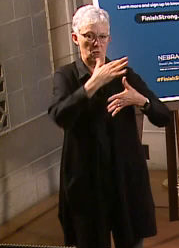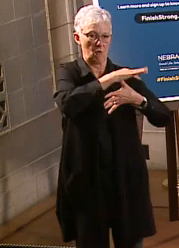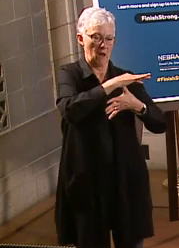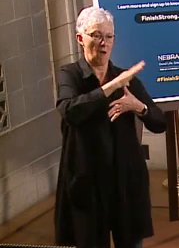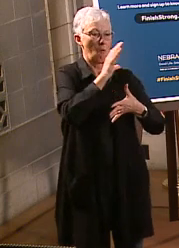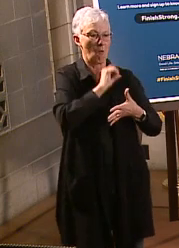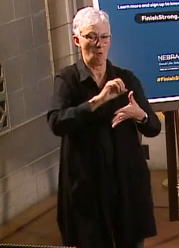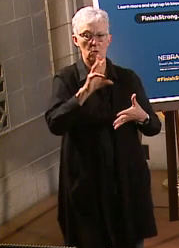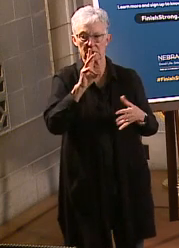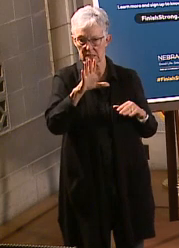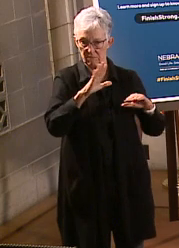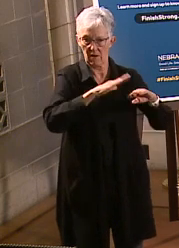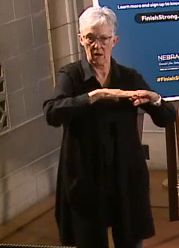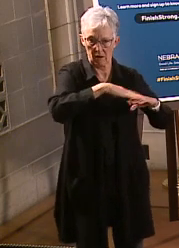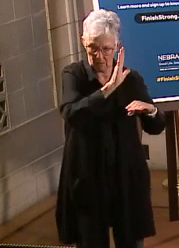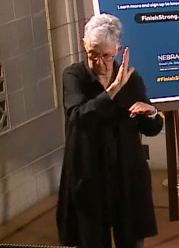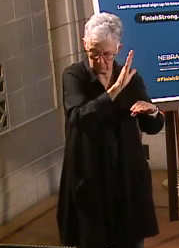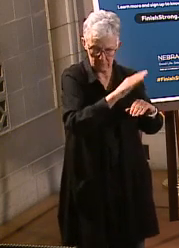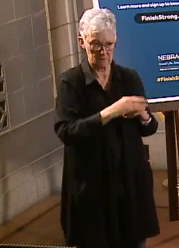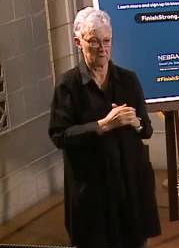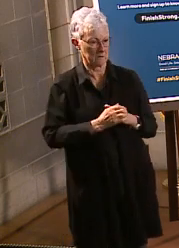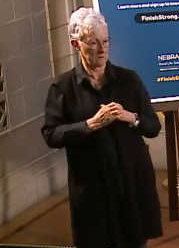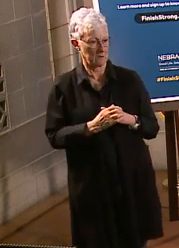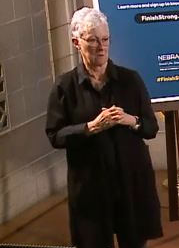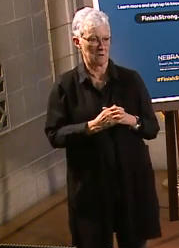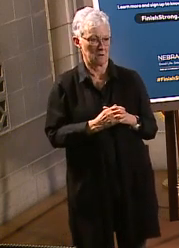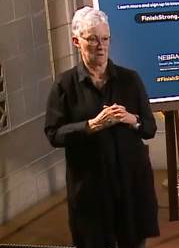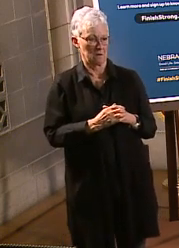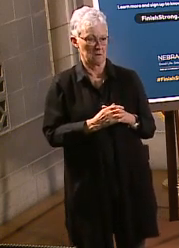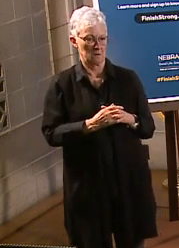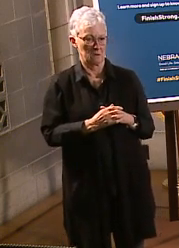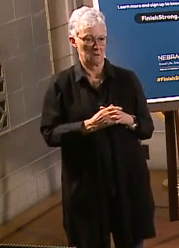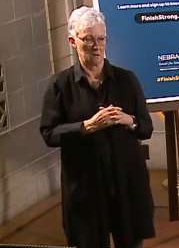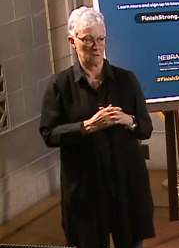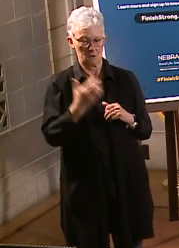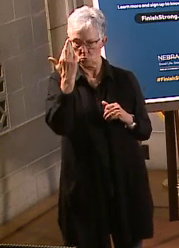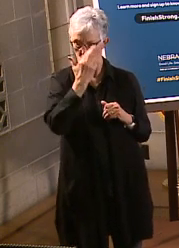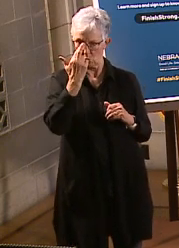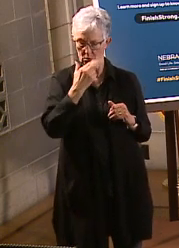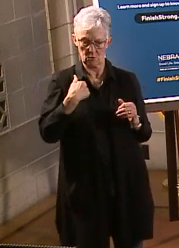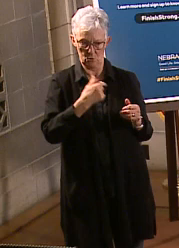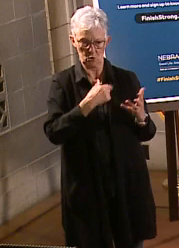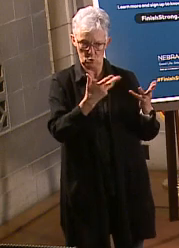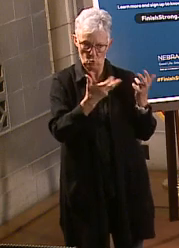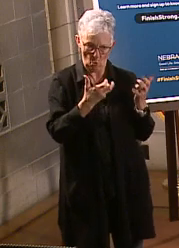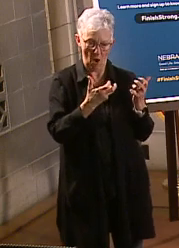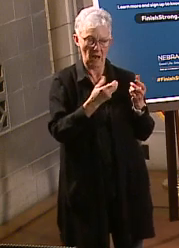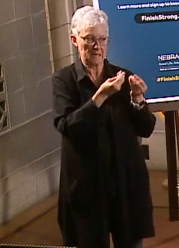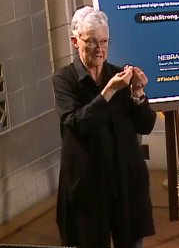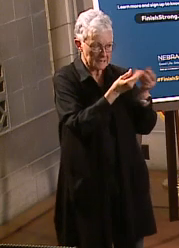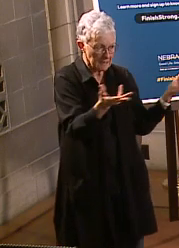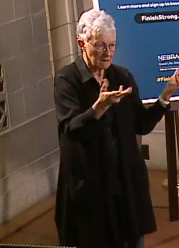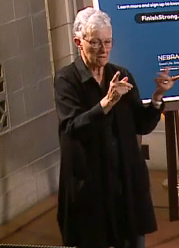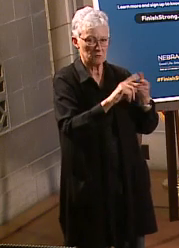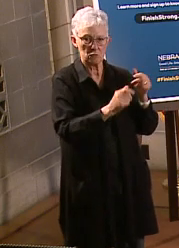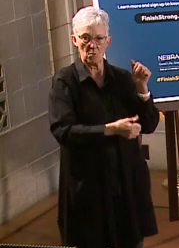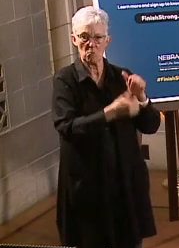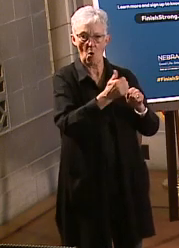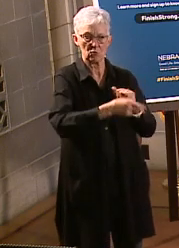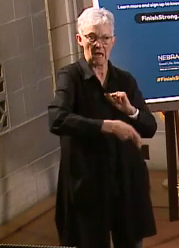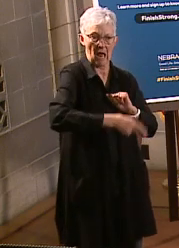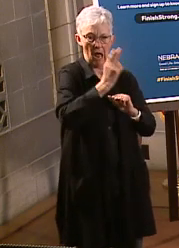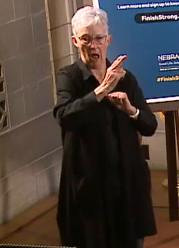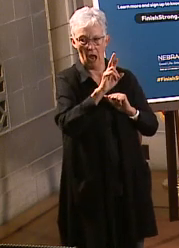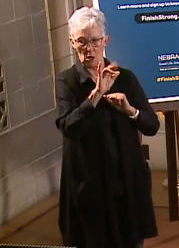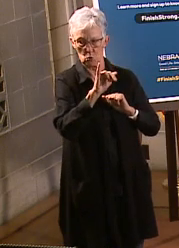crowd is that we want to get to people who are most at risk. Remember, 83% of